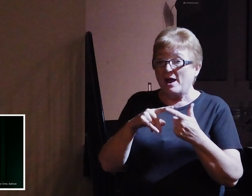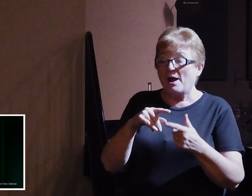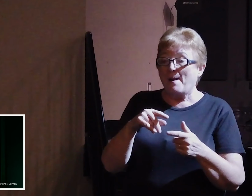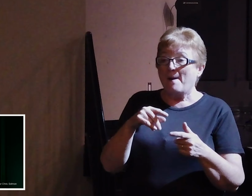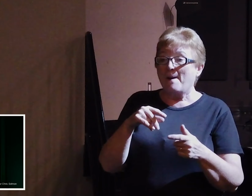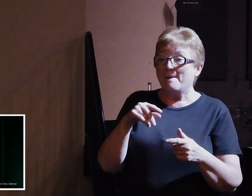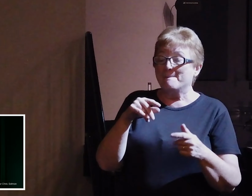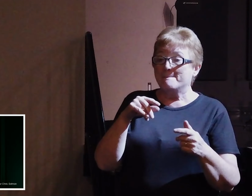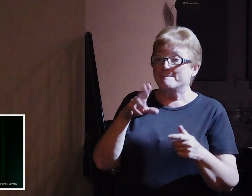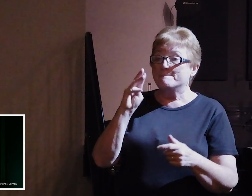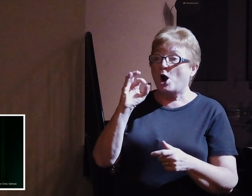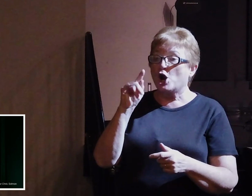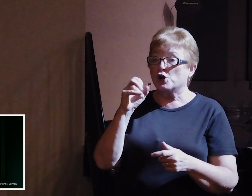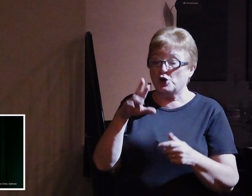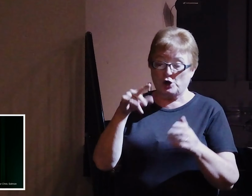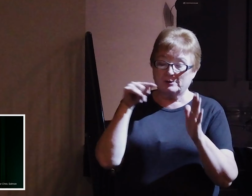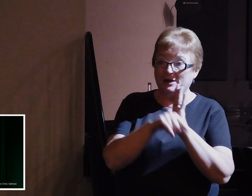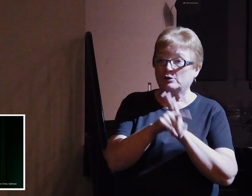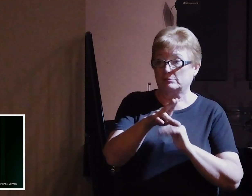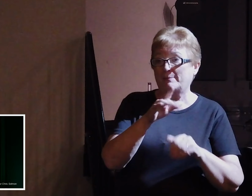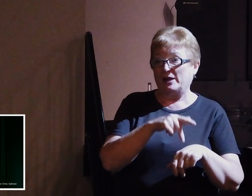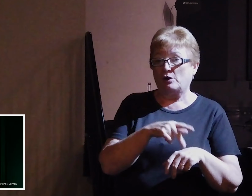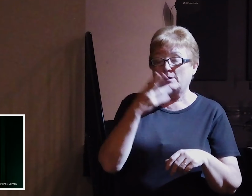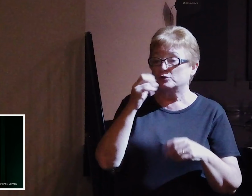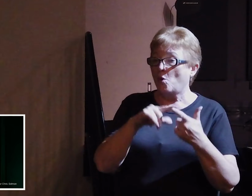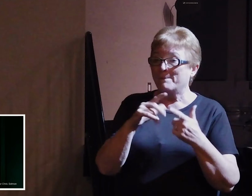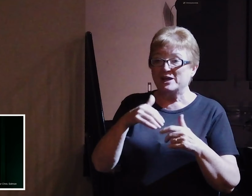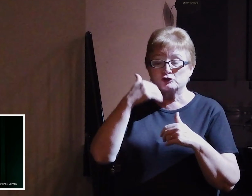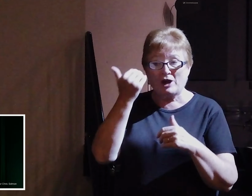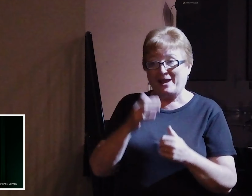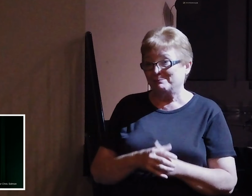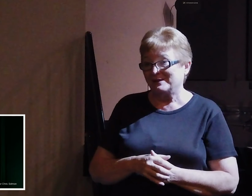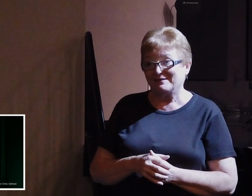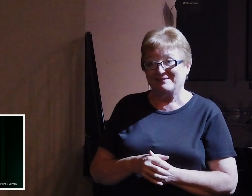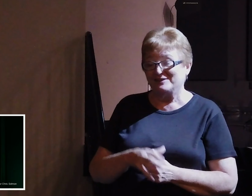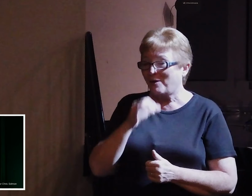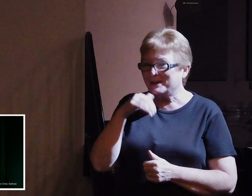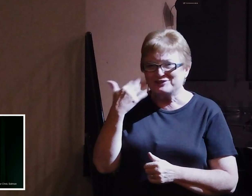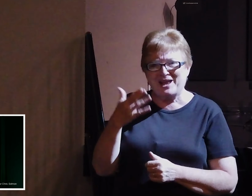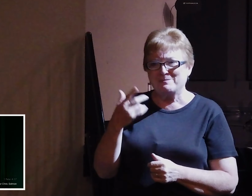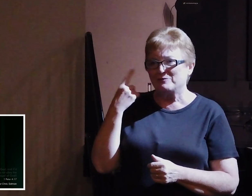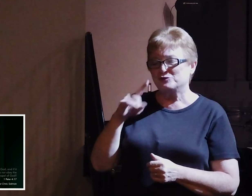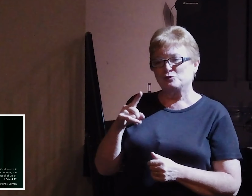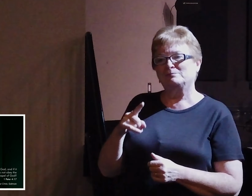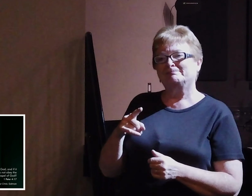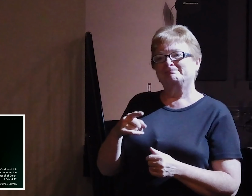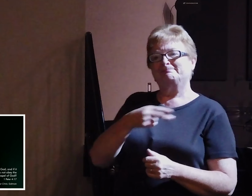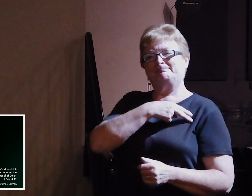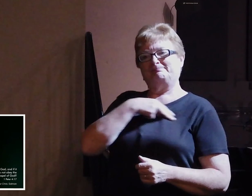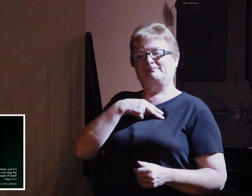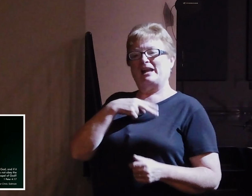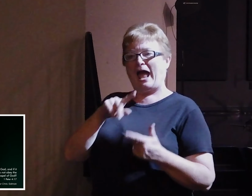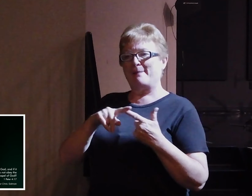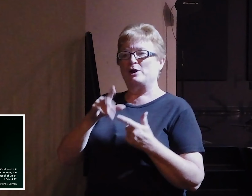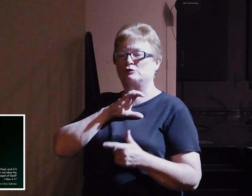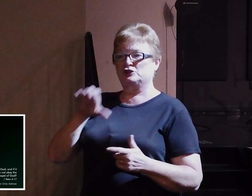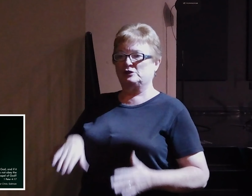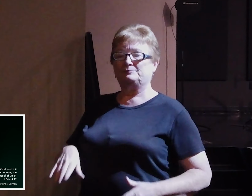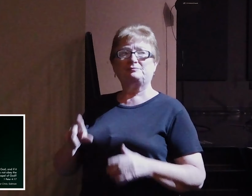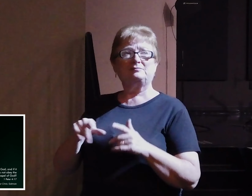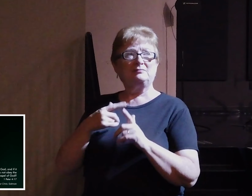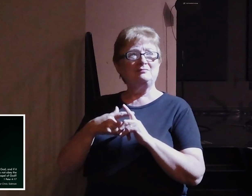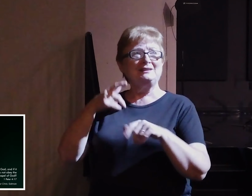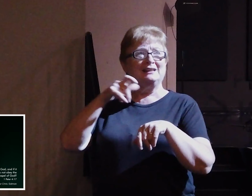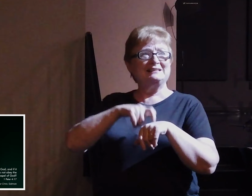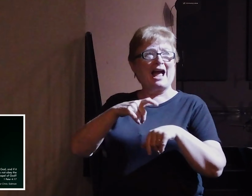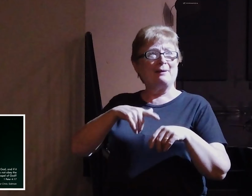ashamed for bearing the name of Jesus Christ. Verse 17 continues. For it is time for judgment to begin at the household